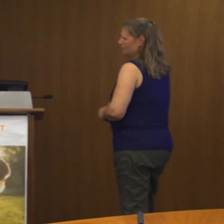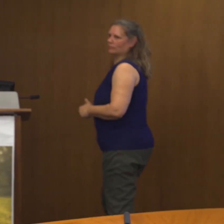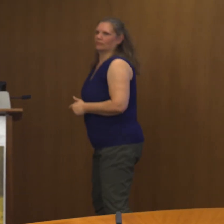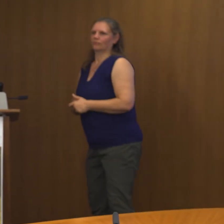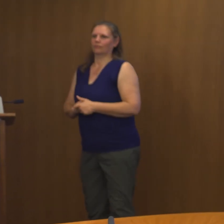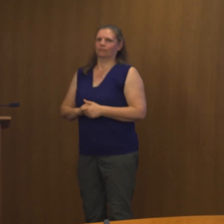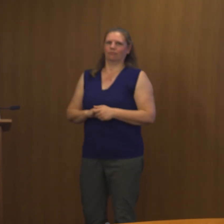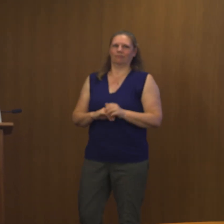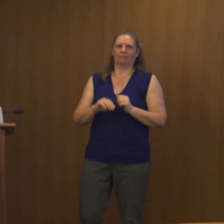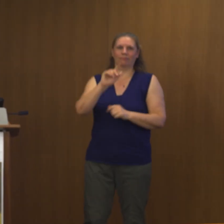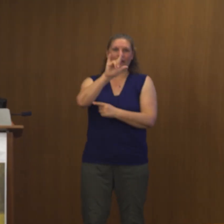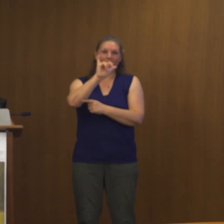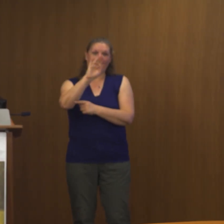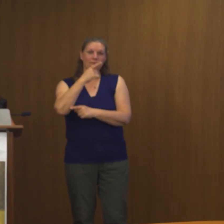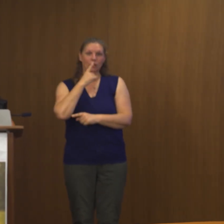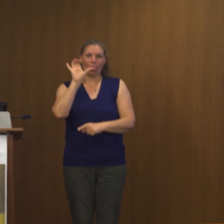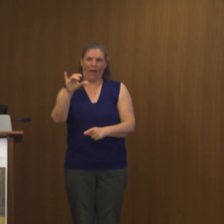That was pretty fun. So